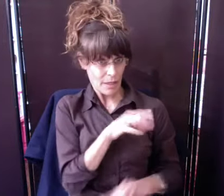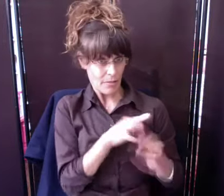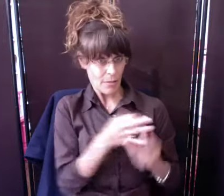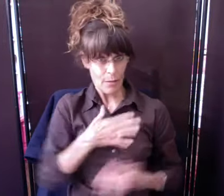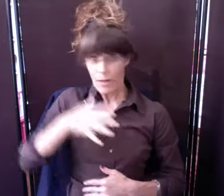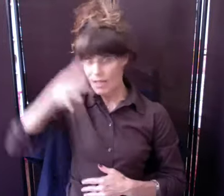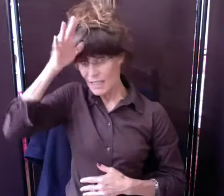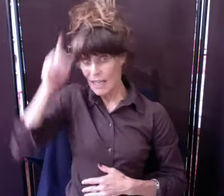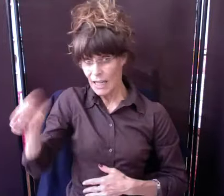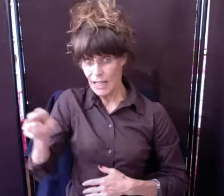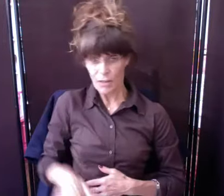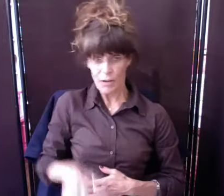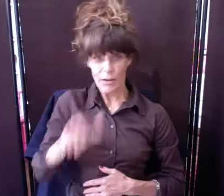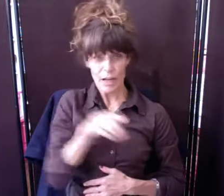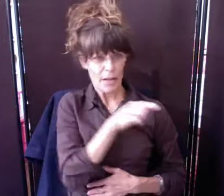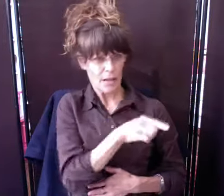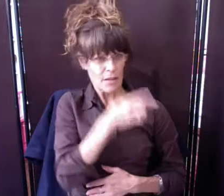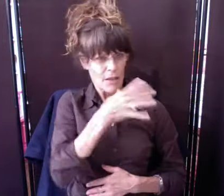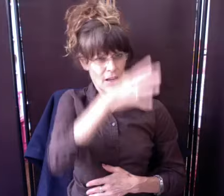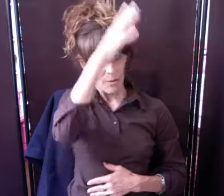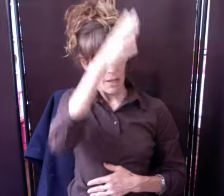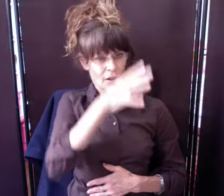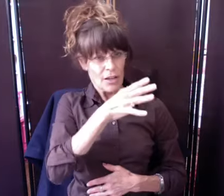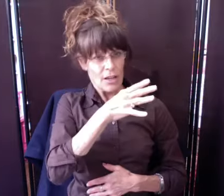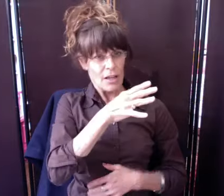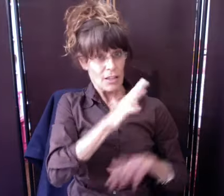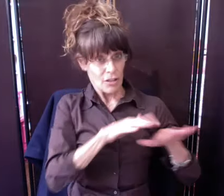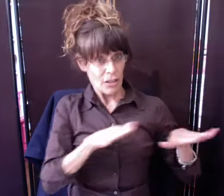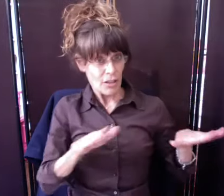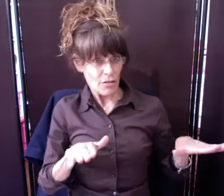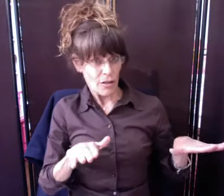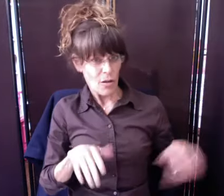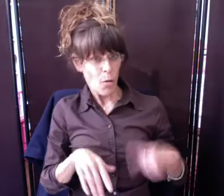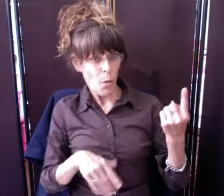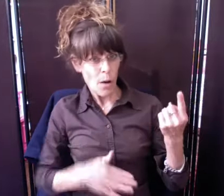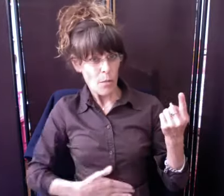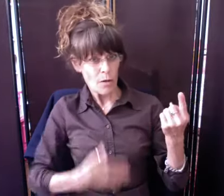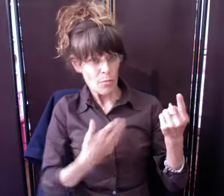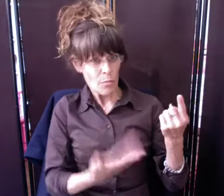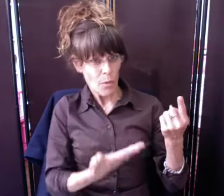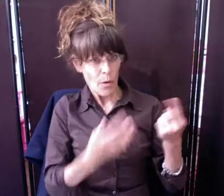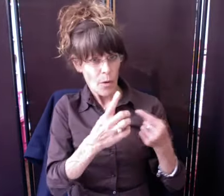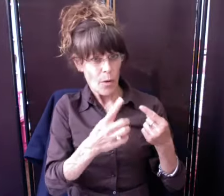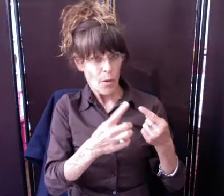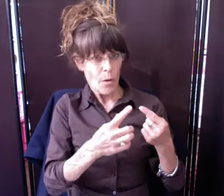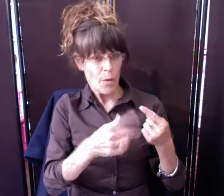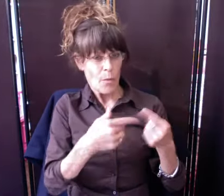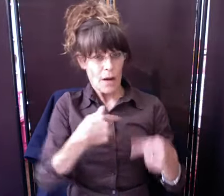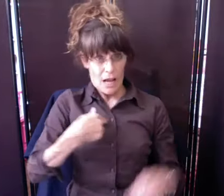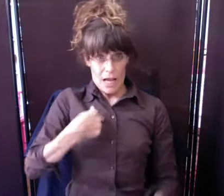father, a mother, and kids that were, one was born when I was 7, so he was a baby. And then there was a